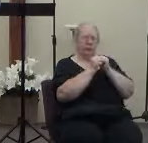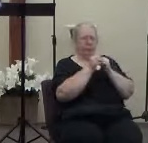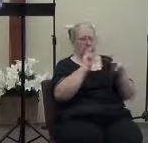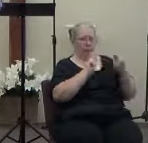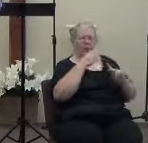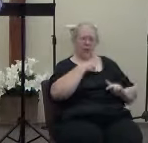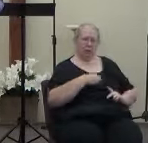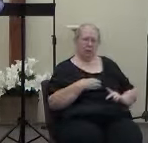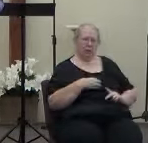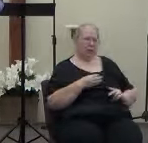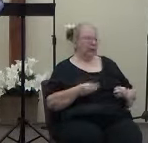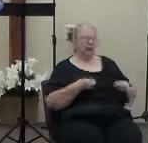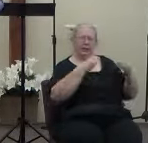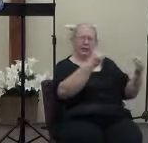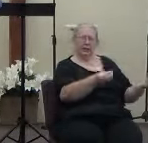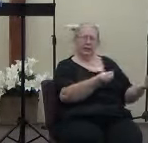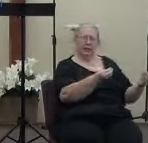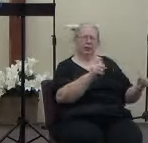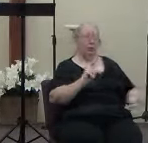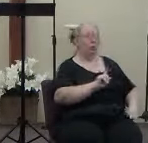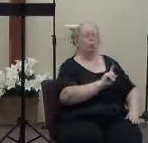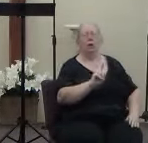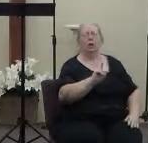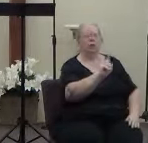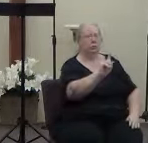and to provide the poor wanderer with shelter?